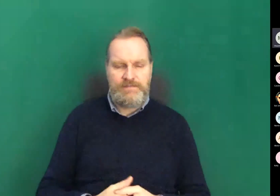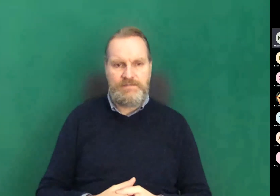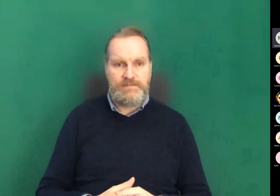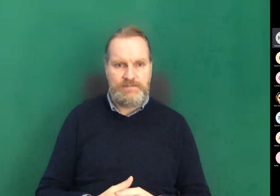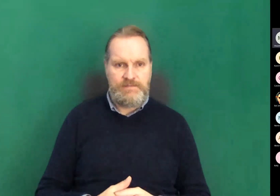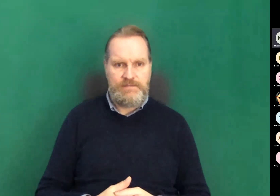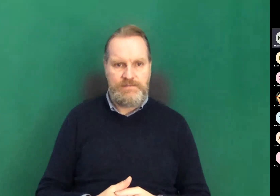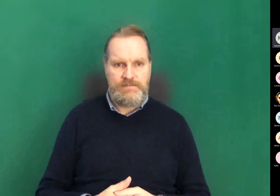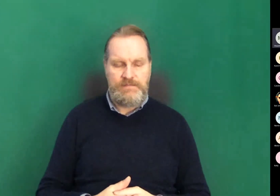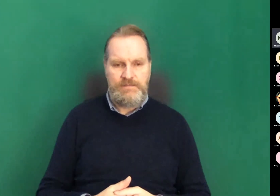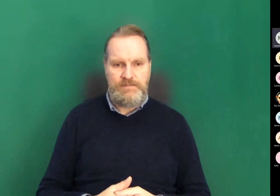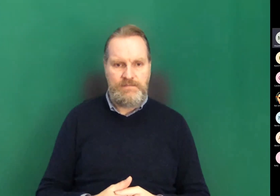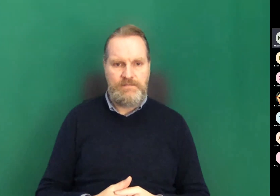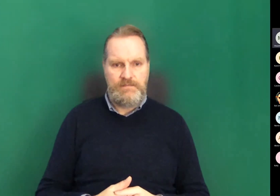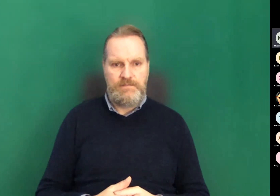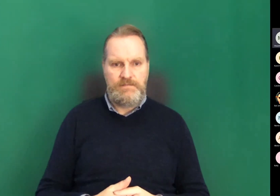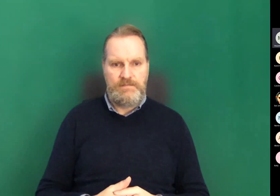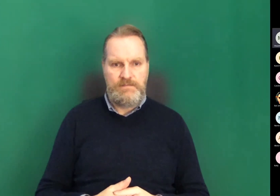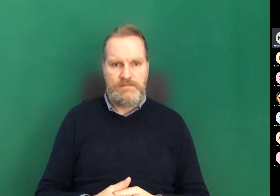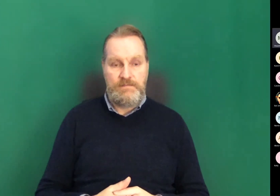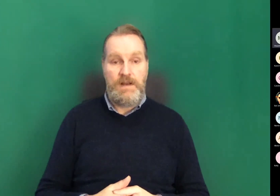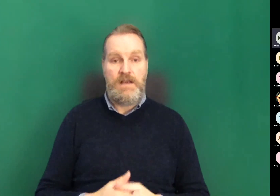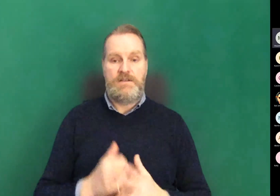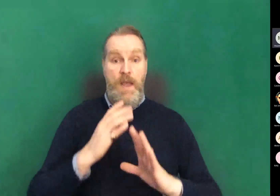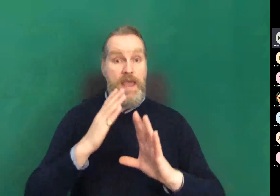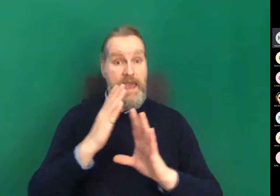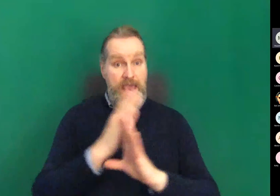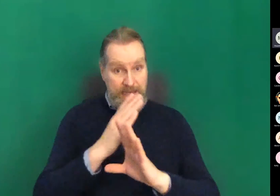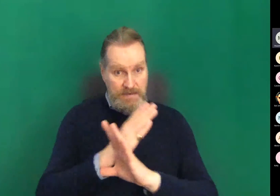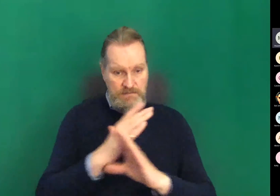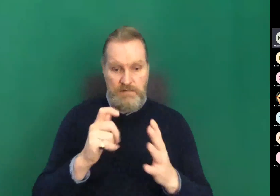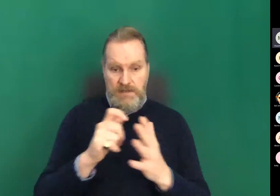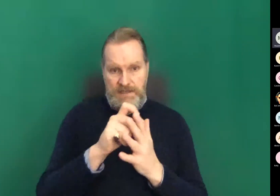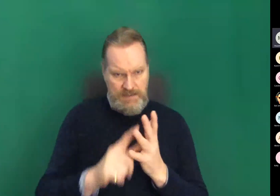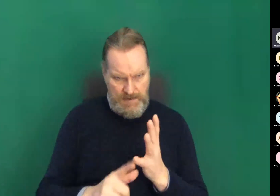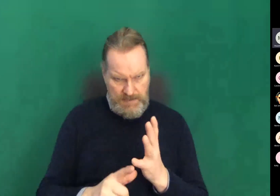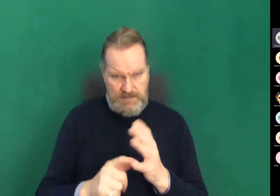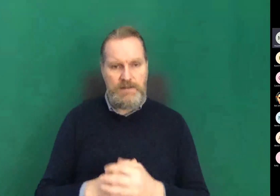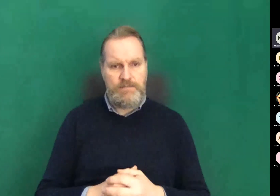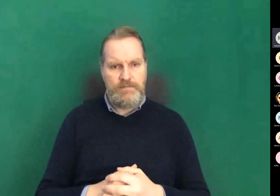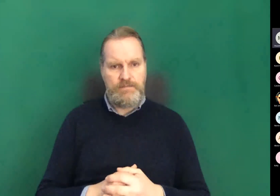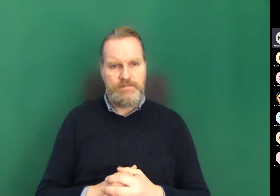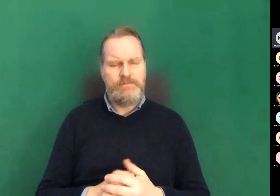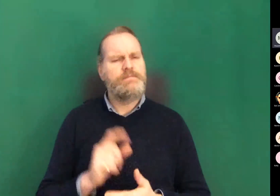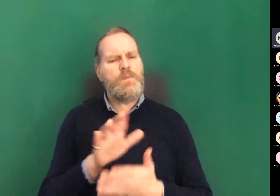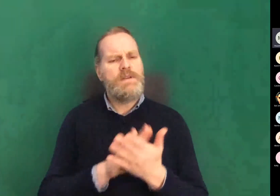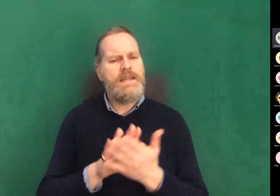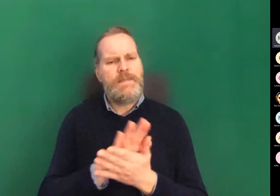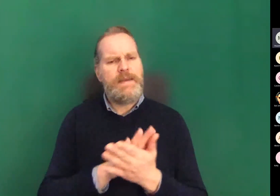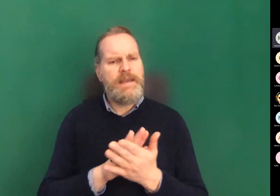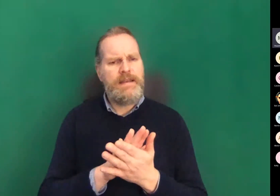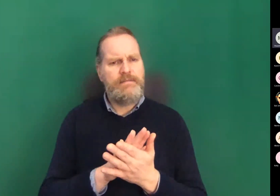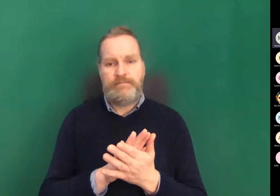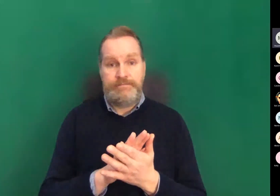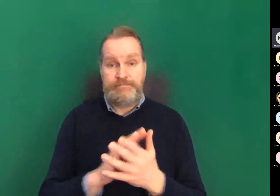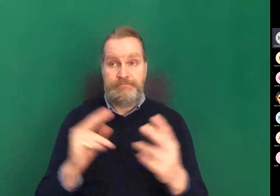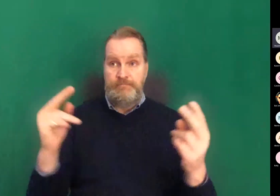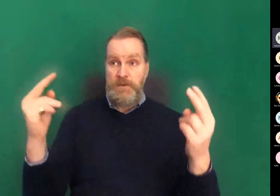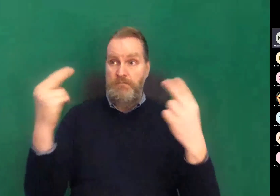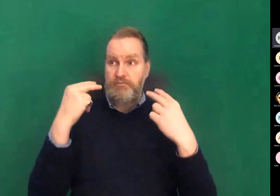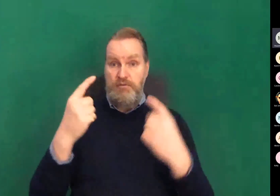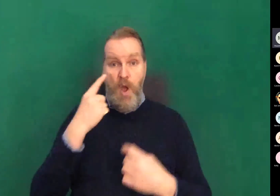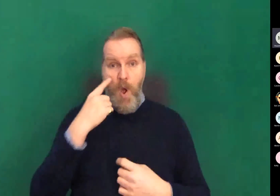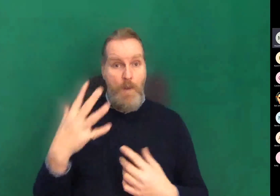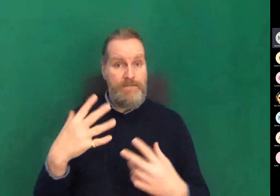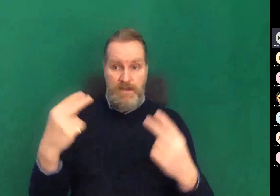So to move on to hidden disabilities, a hidden disability is one that is not obvious a